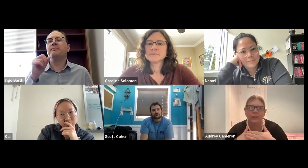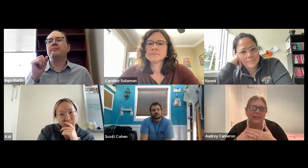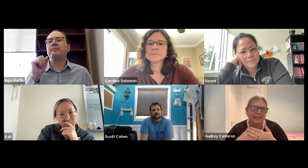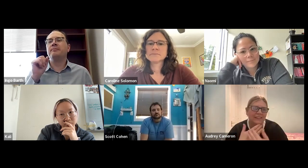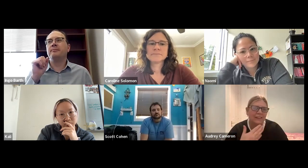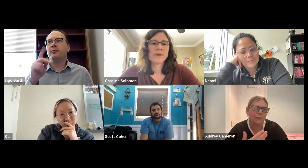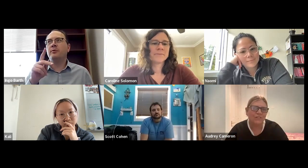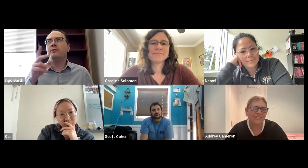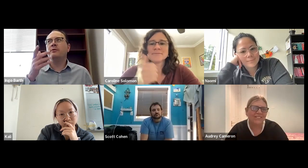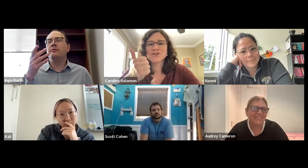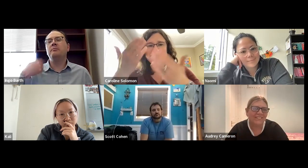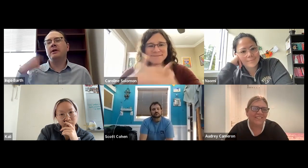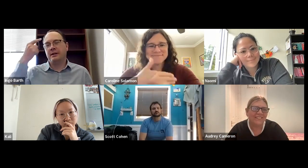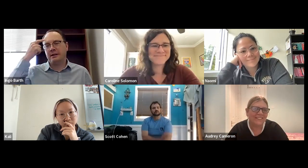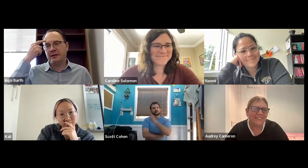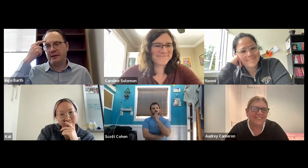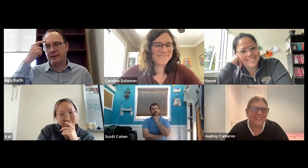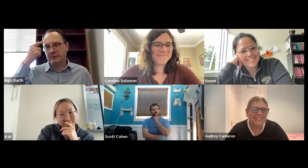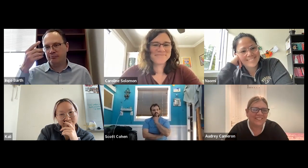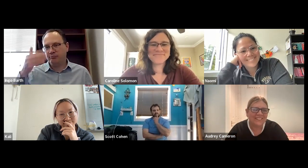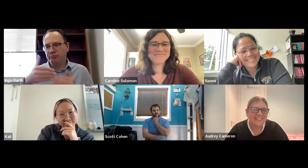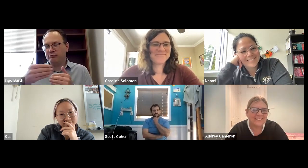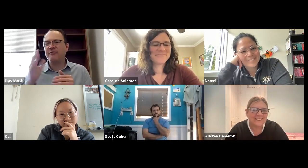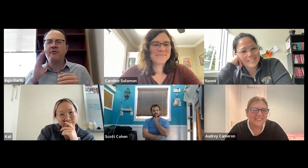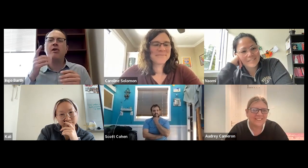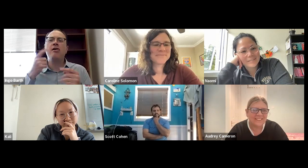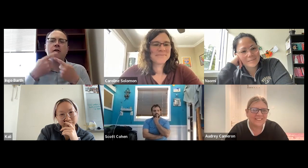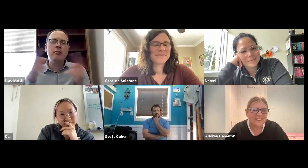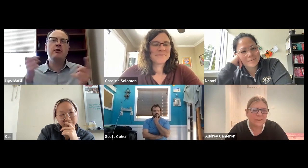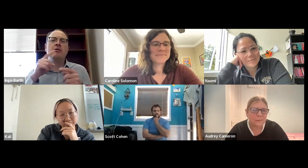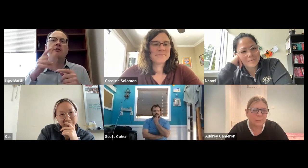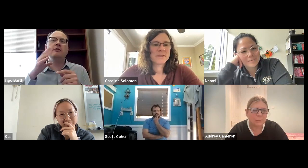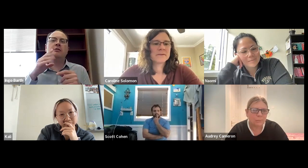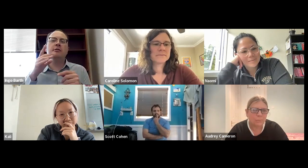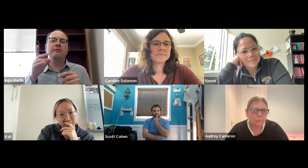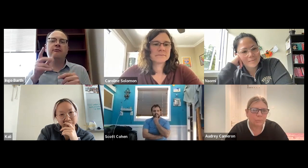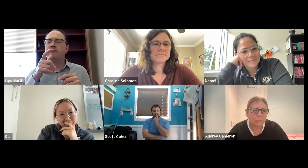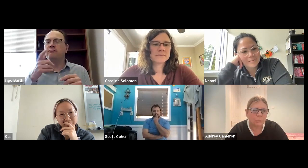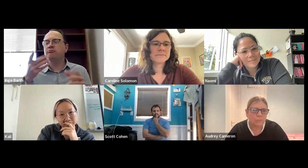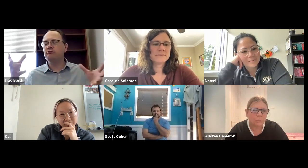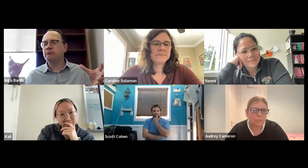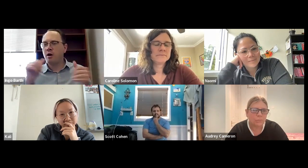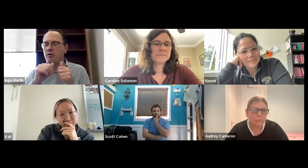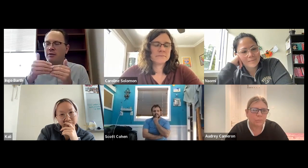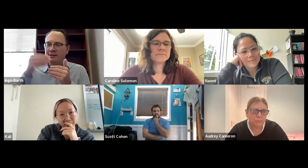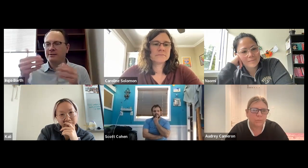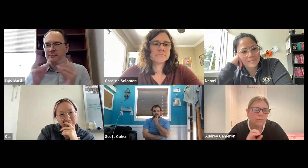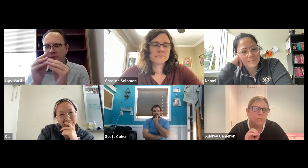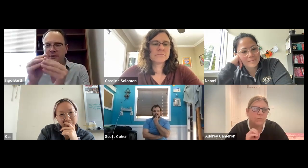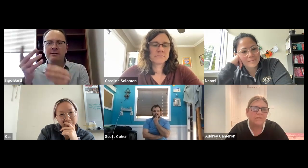flight and make the trip is gonna be complicated. Okay, so then what I think is, you know, we can make